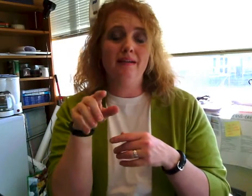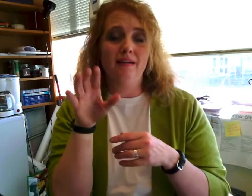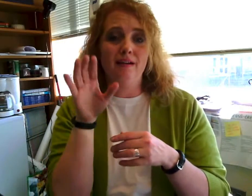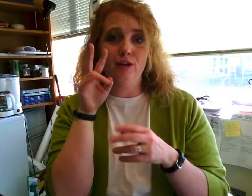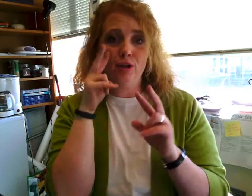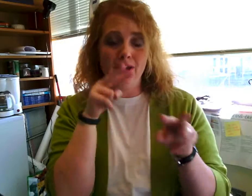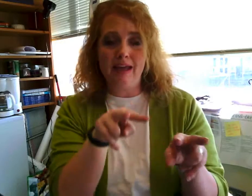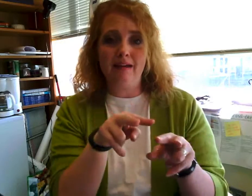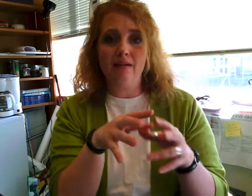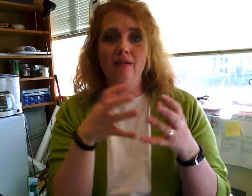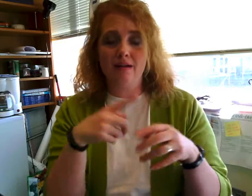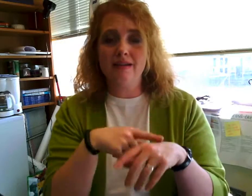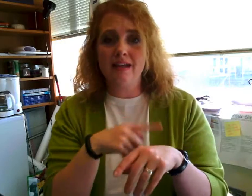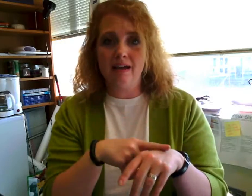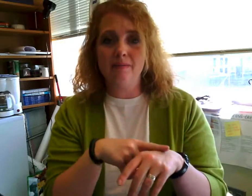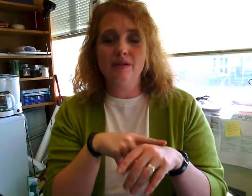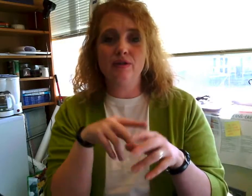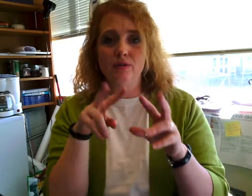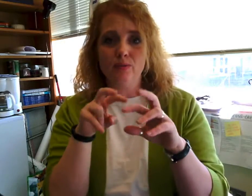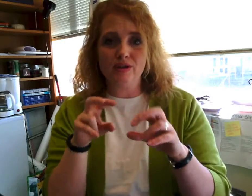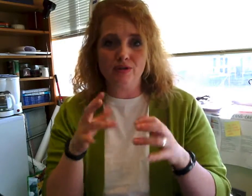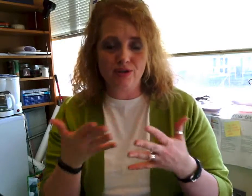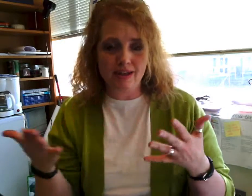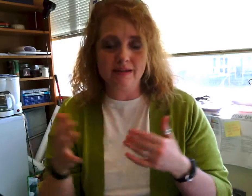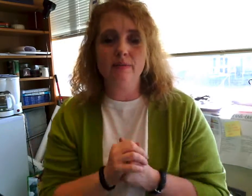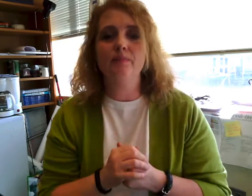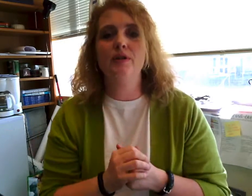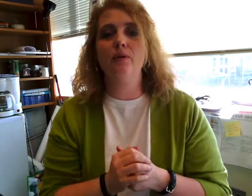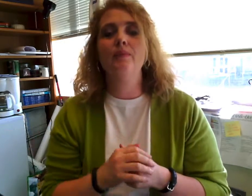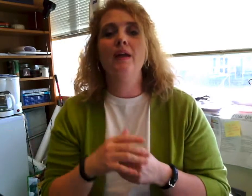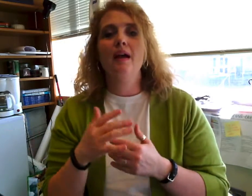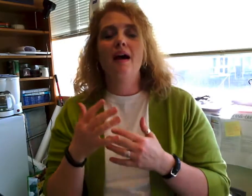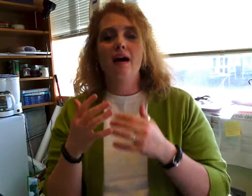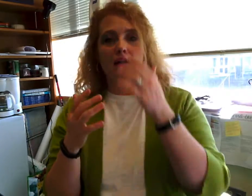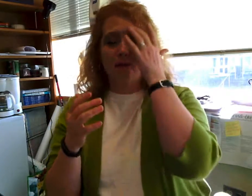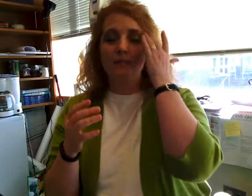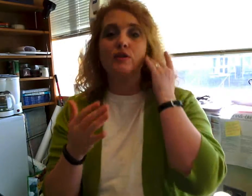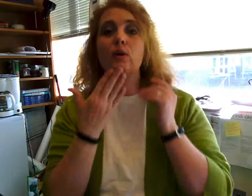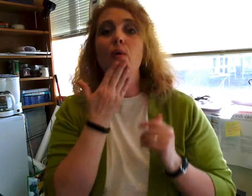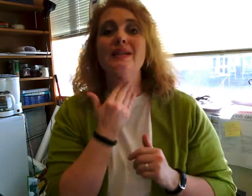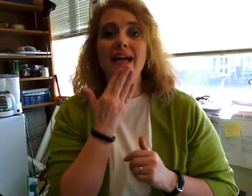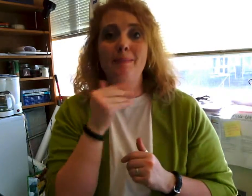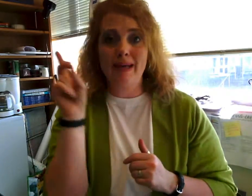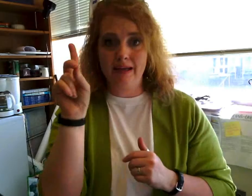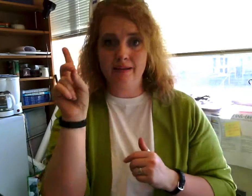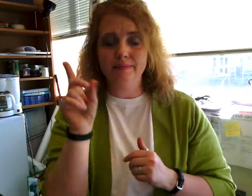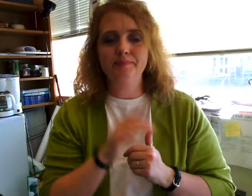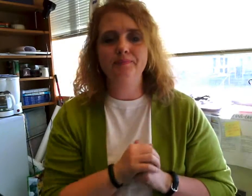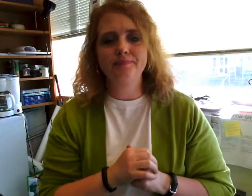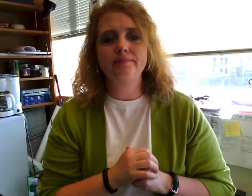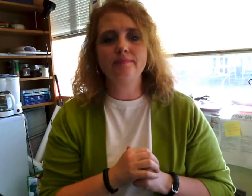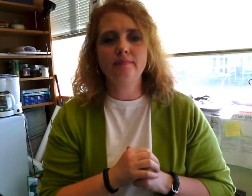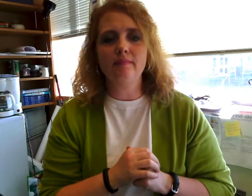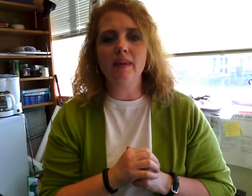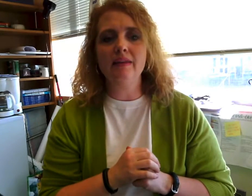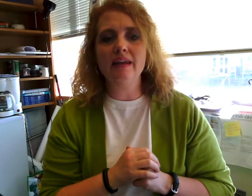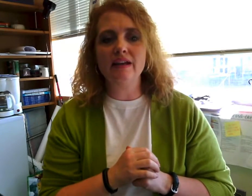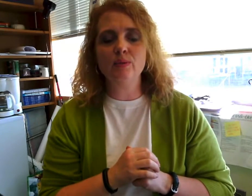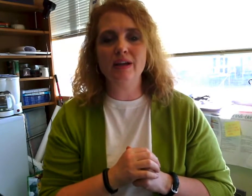be looking at a lot of the times to research things. So diabetic. The next one